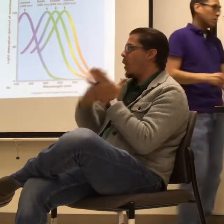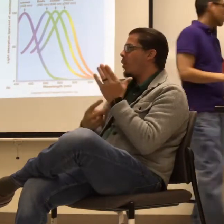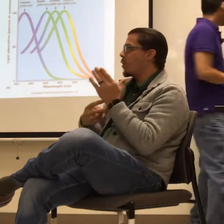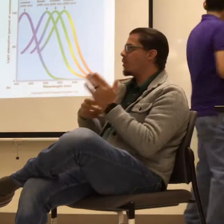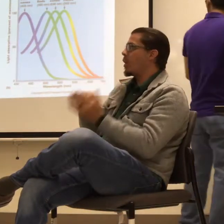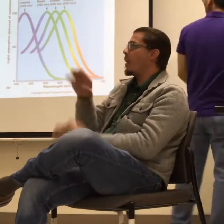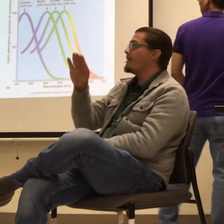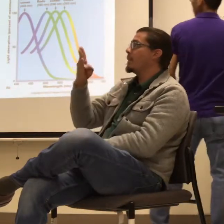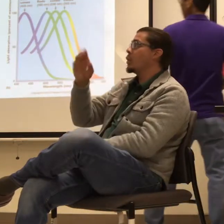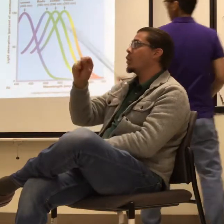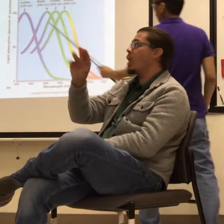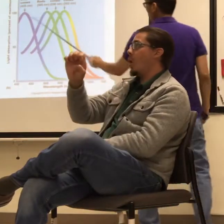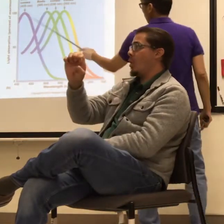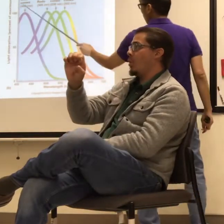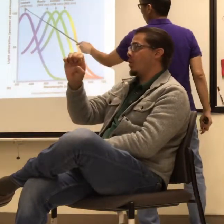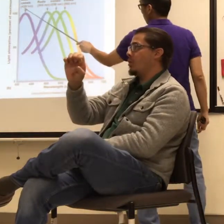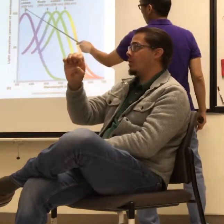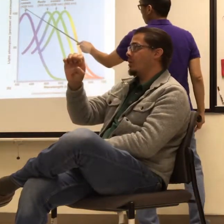blue cones